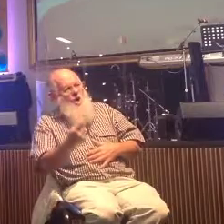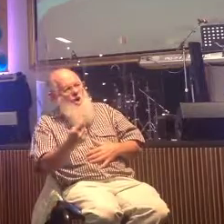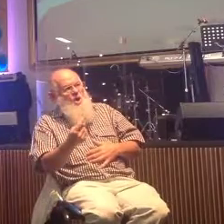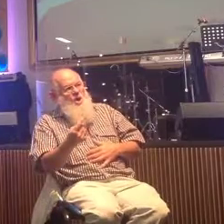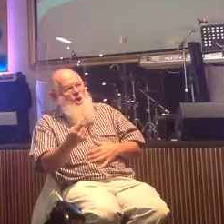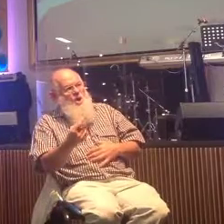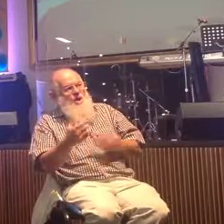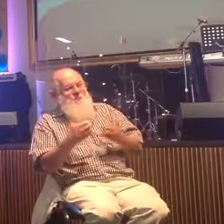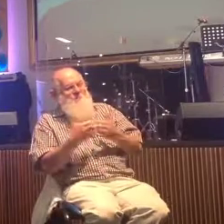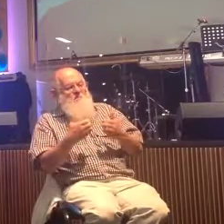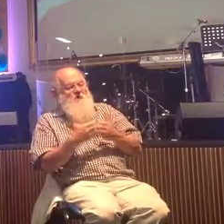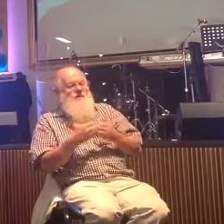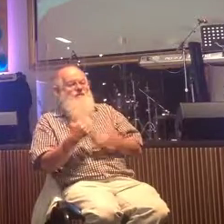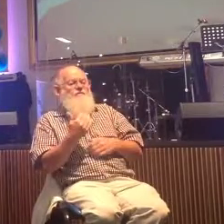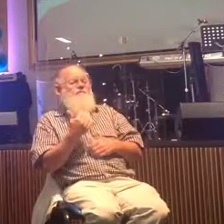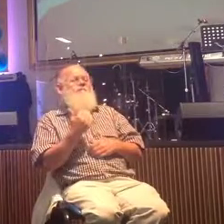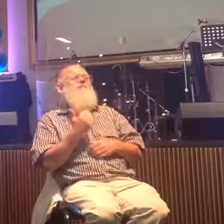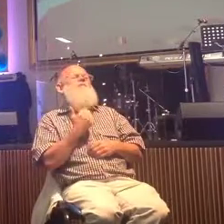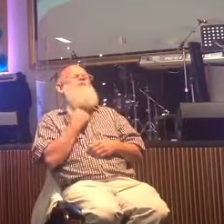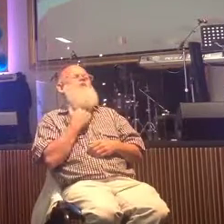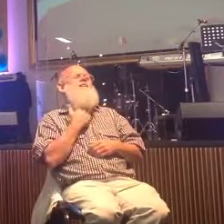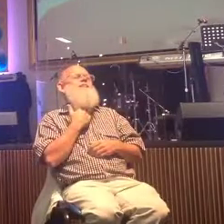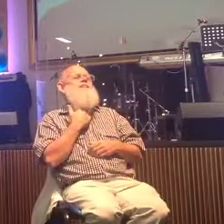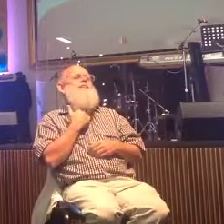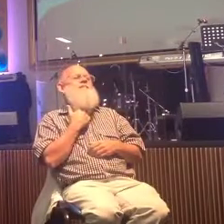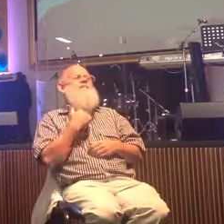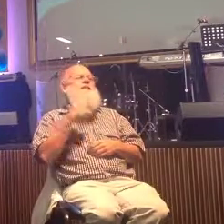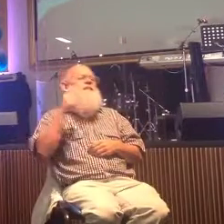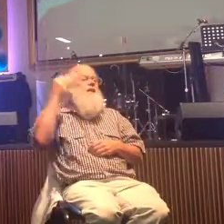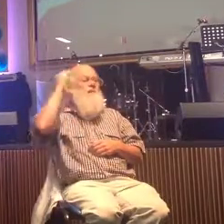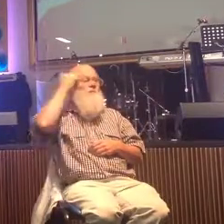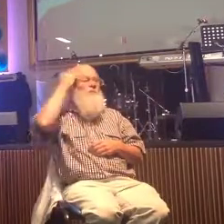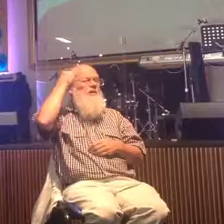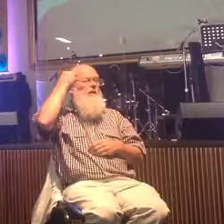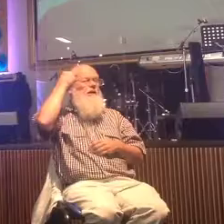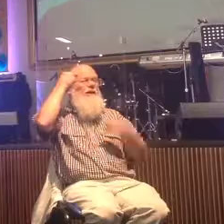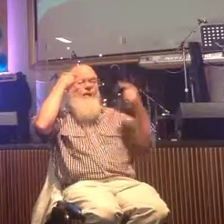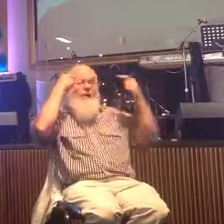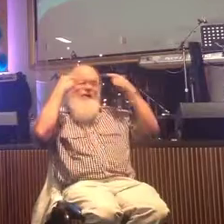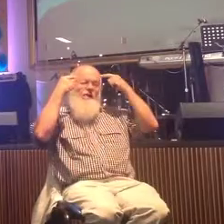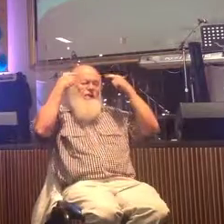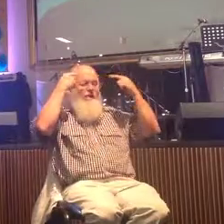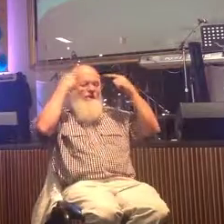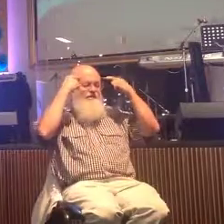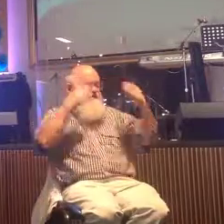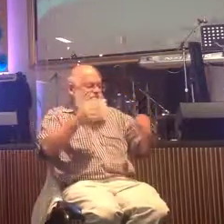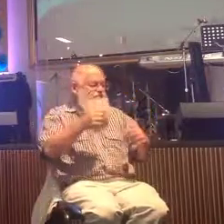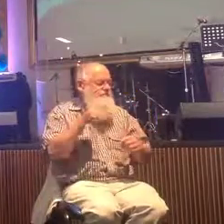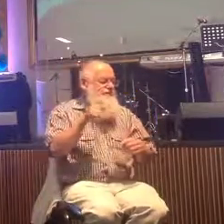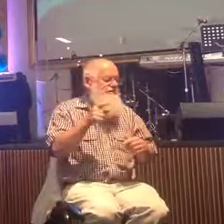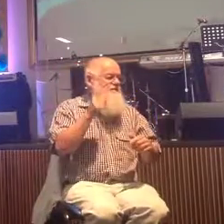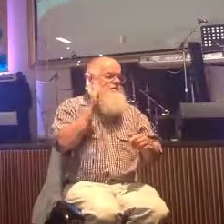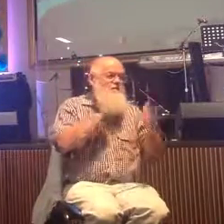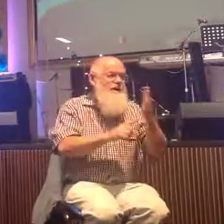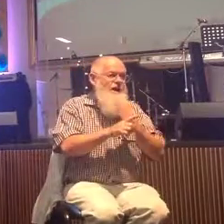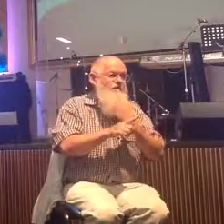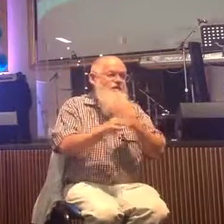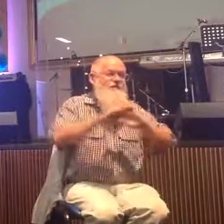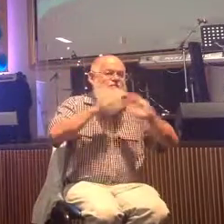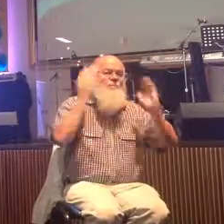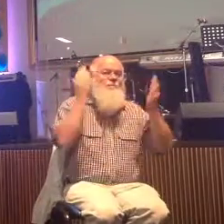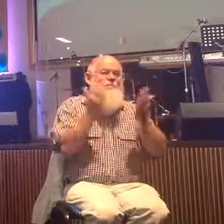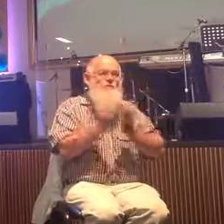many voices in their head, demonic possession, loneliness, this is the end result of what the world